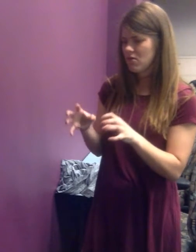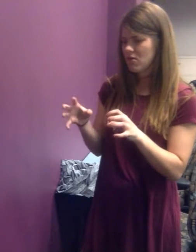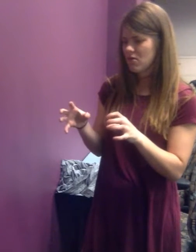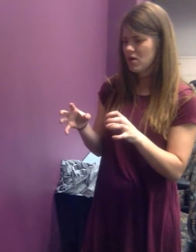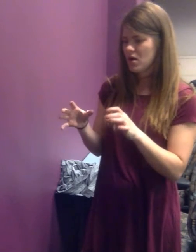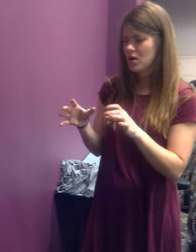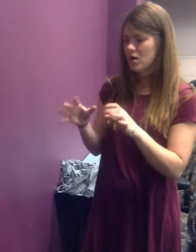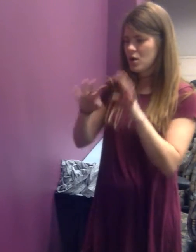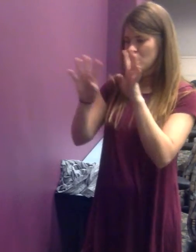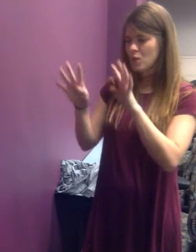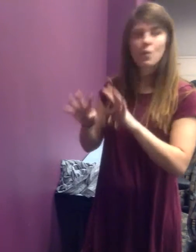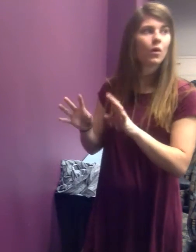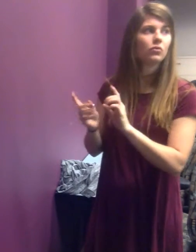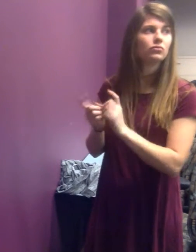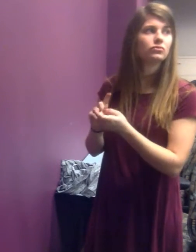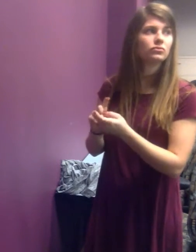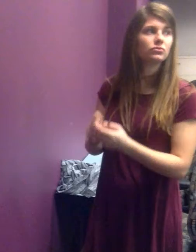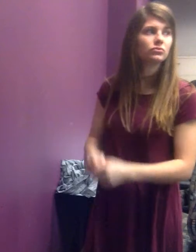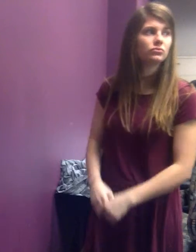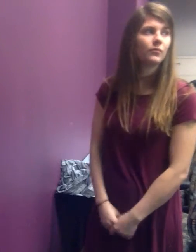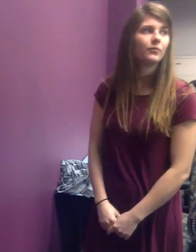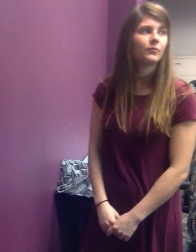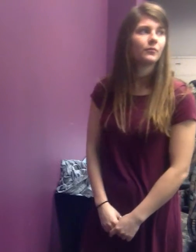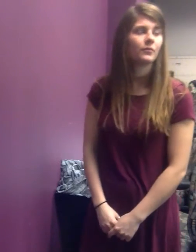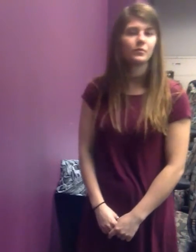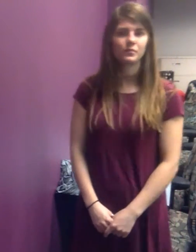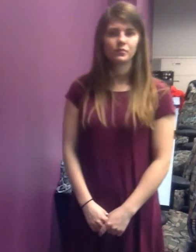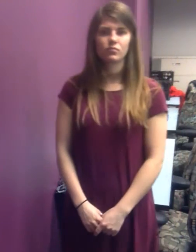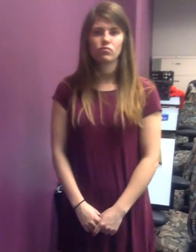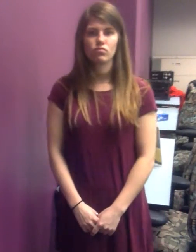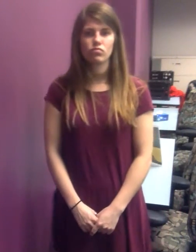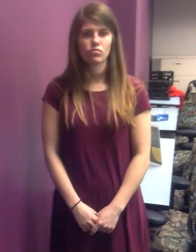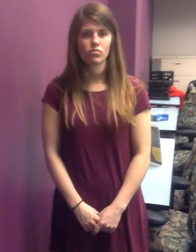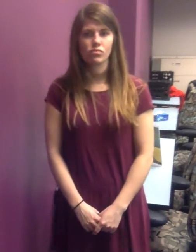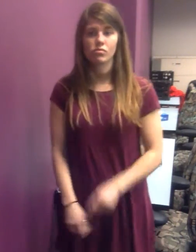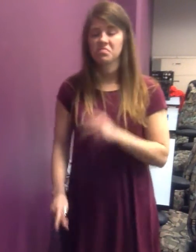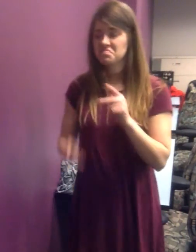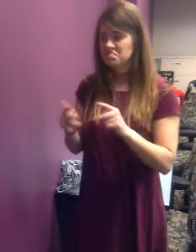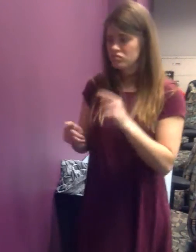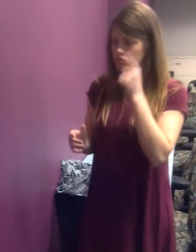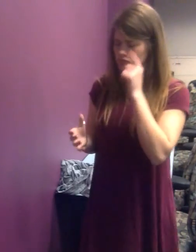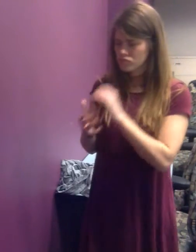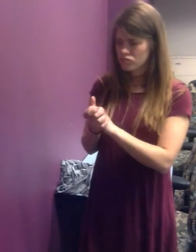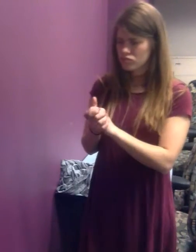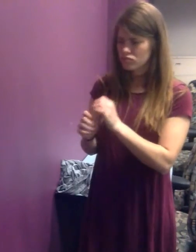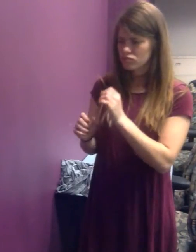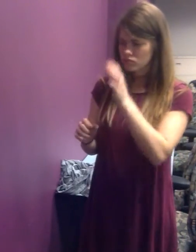is real? I believe we don't know. We don't know what's causing climate change. There is no